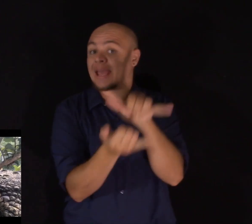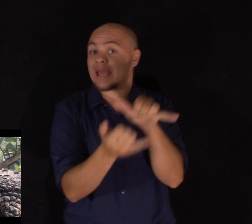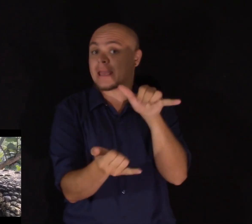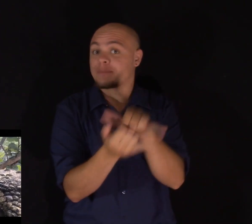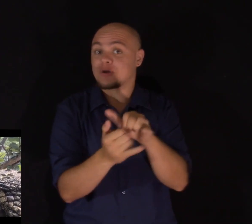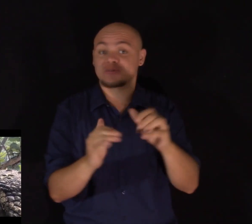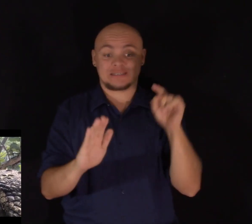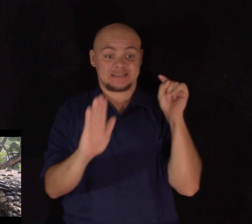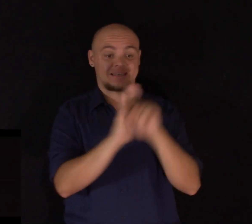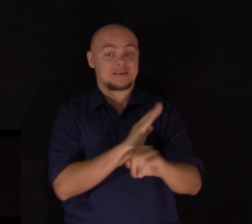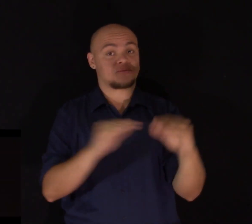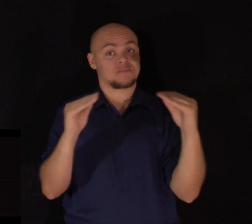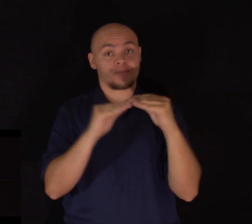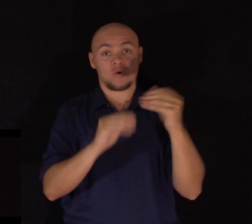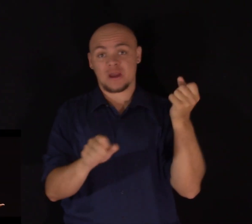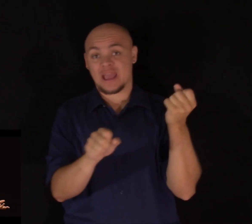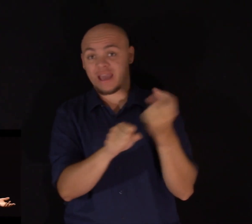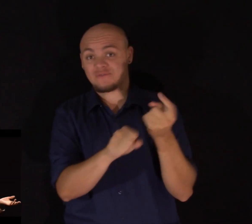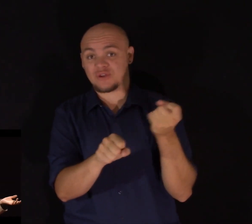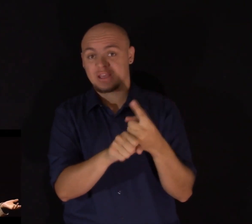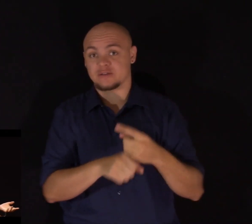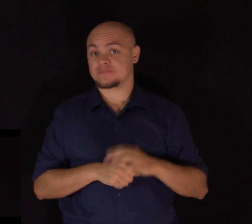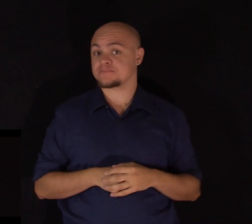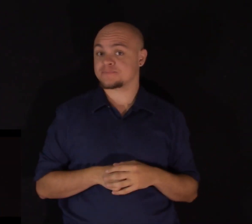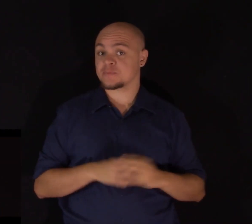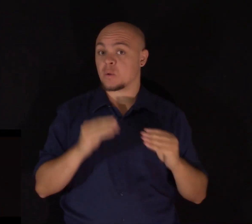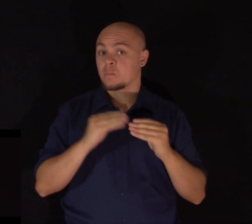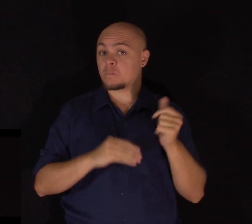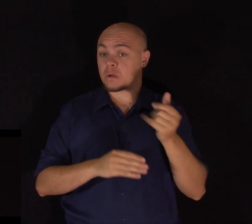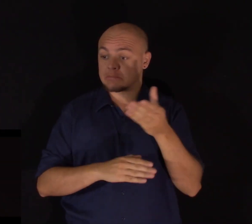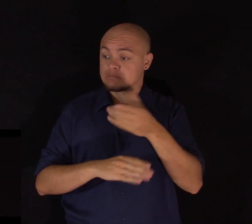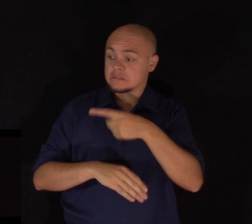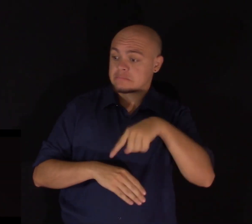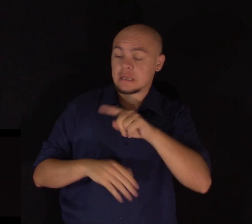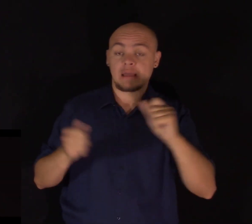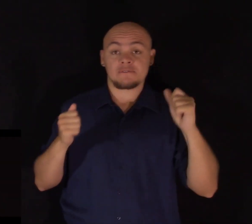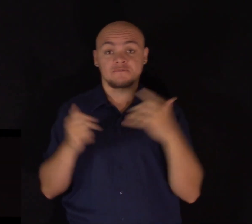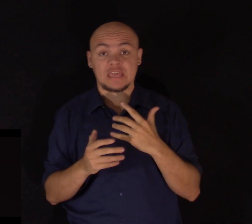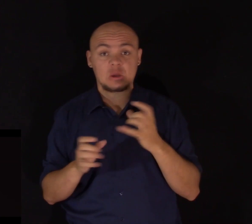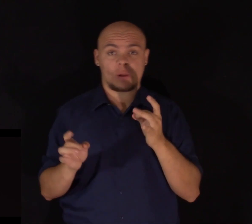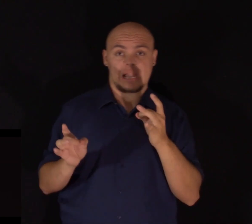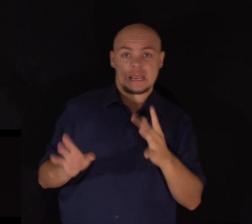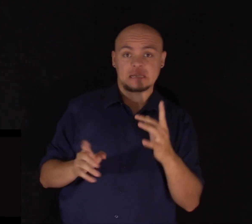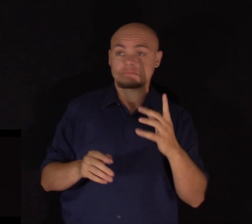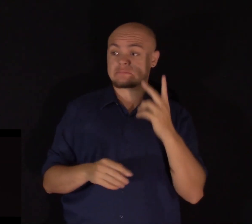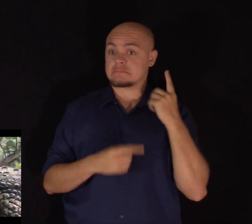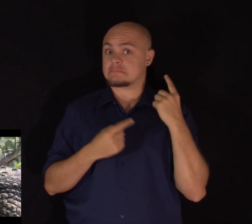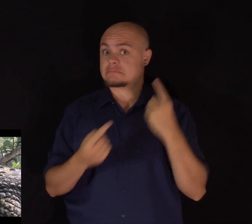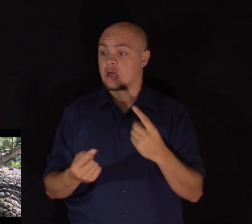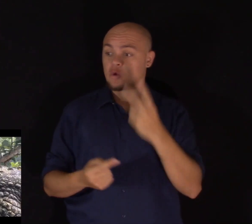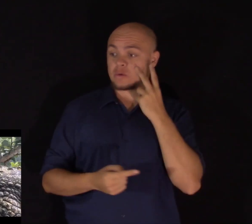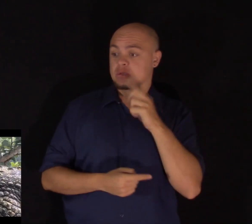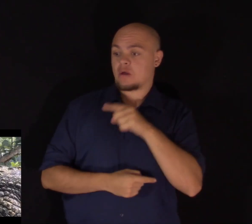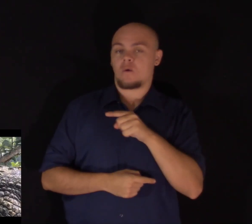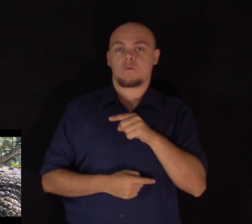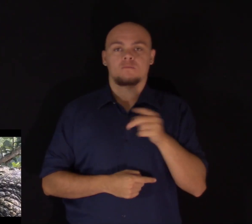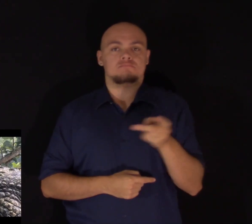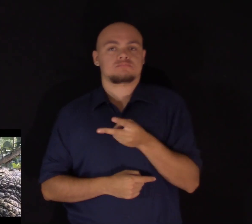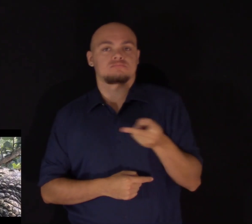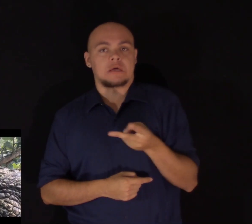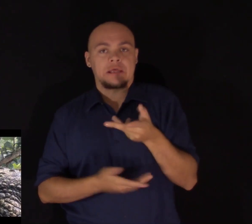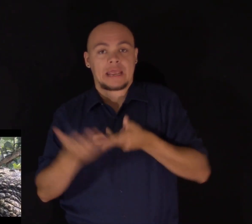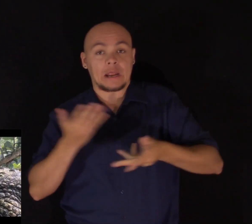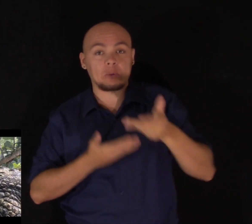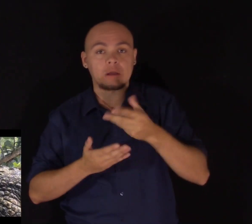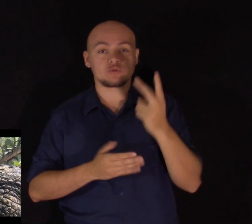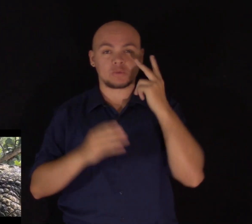every year. For the most part, Nile crocodiles are feared and hated until you see Mike and Sultan. While watching this interaction, we